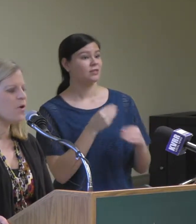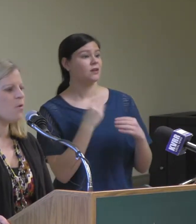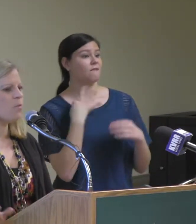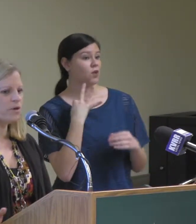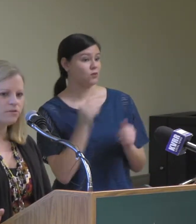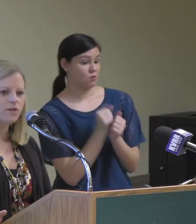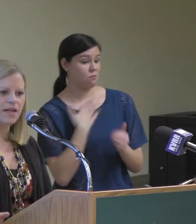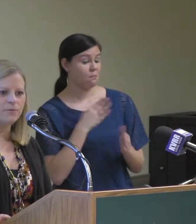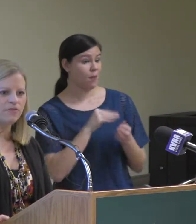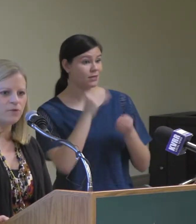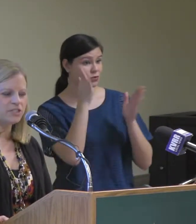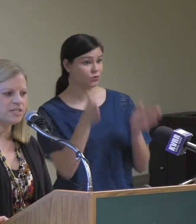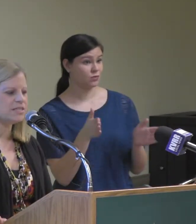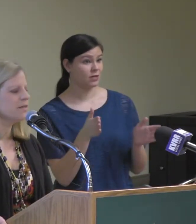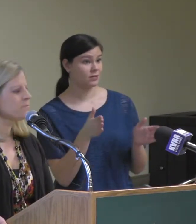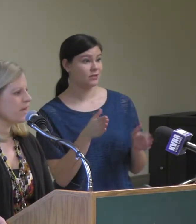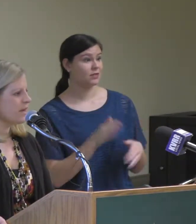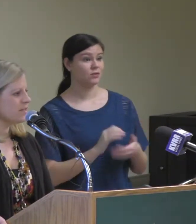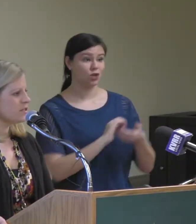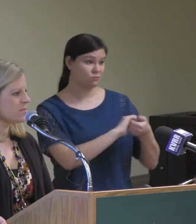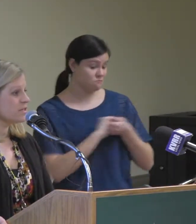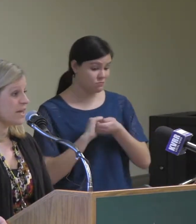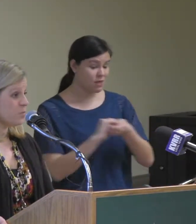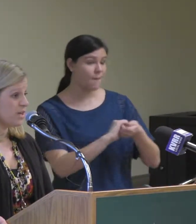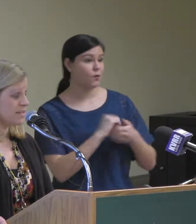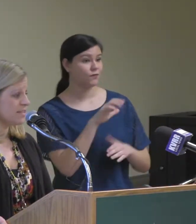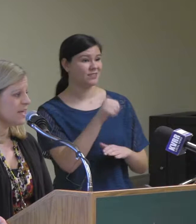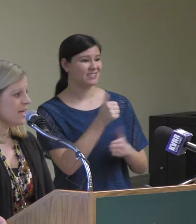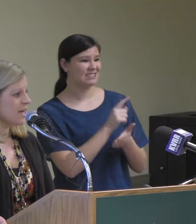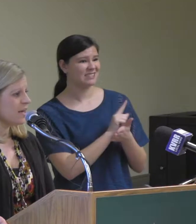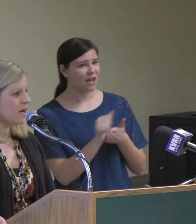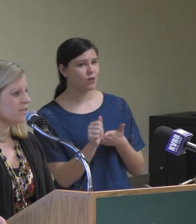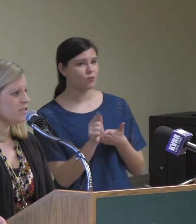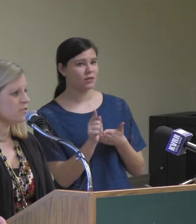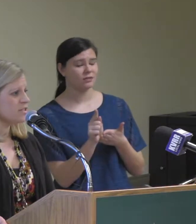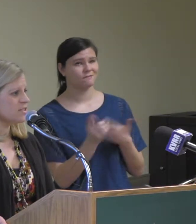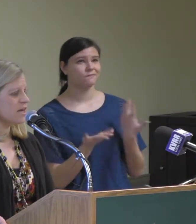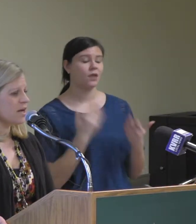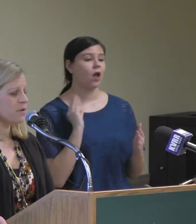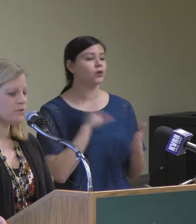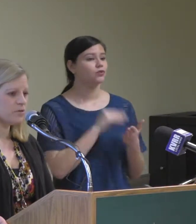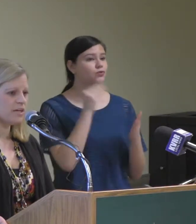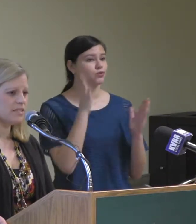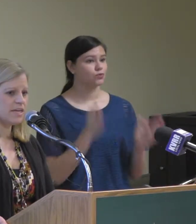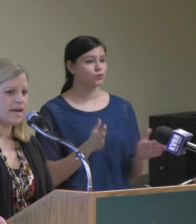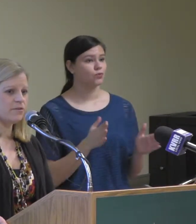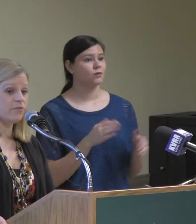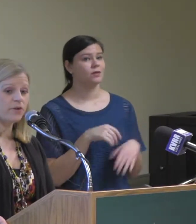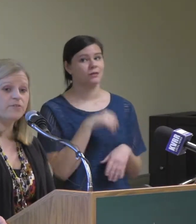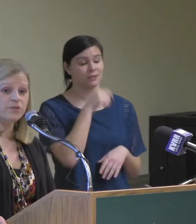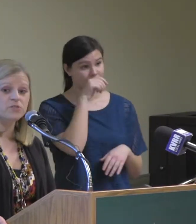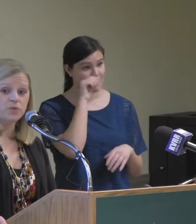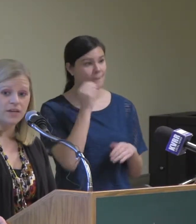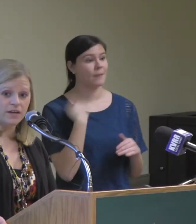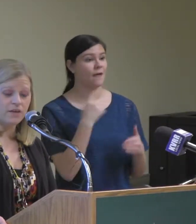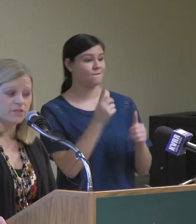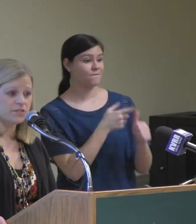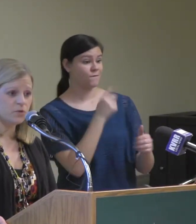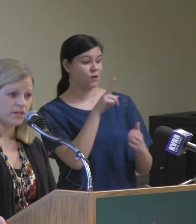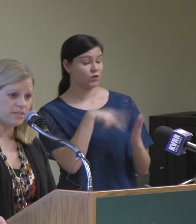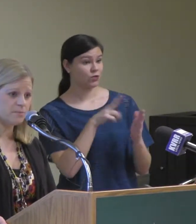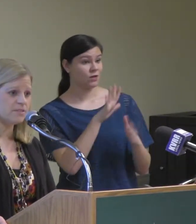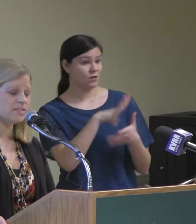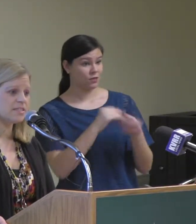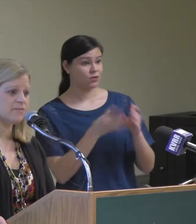was a wonderful collaborative project, and it took about 10 weeks. And our students on Martin Luther King Day had their very first reading of